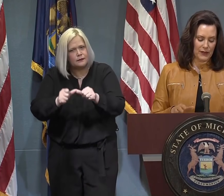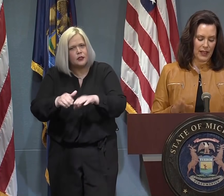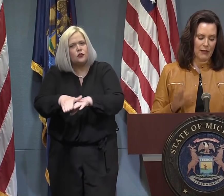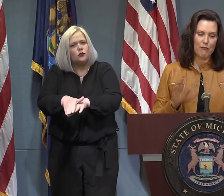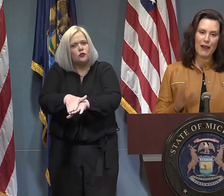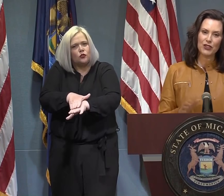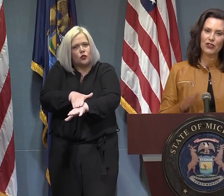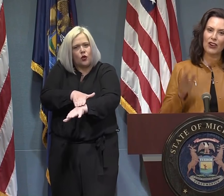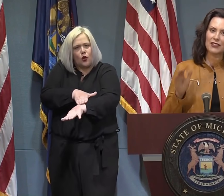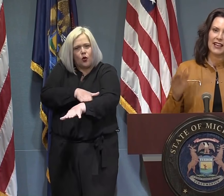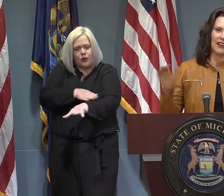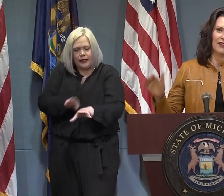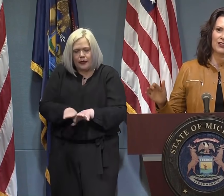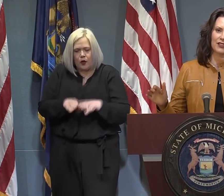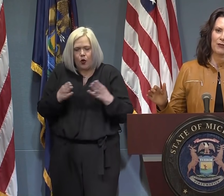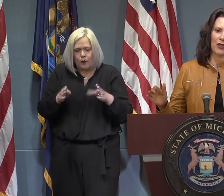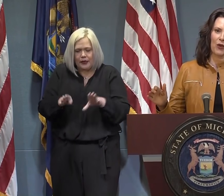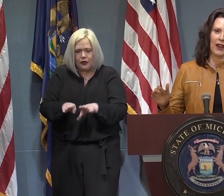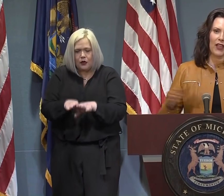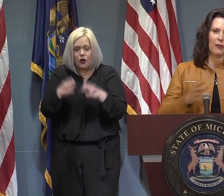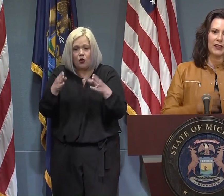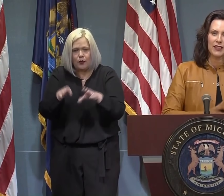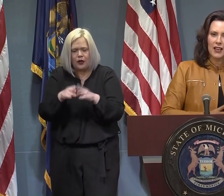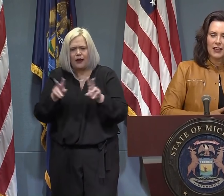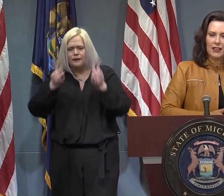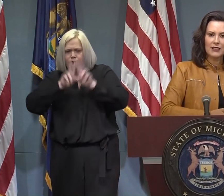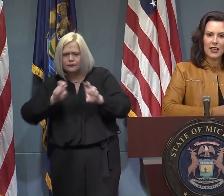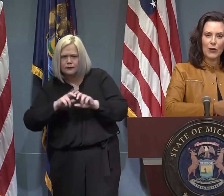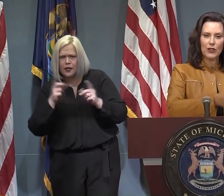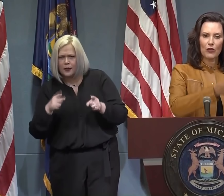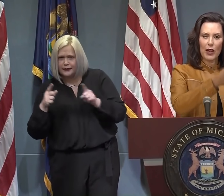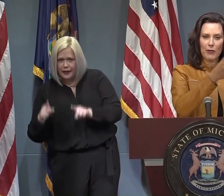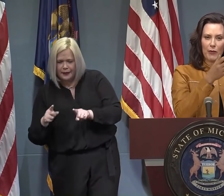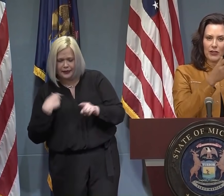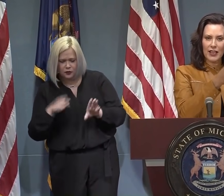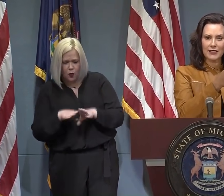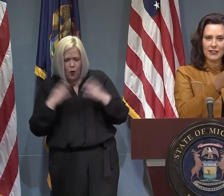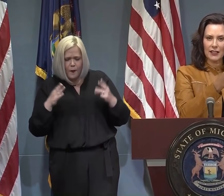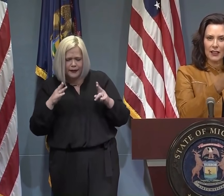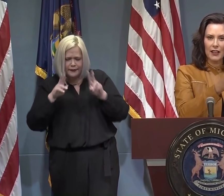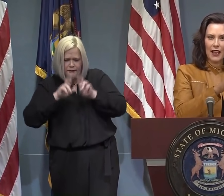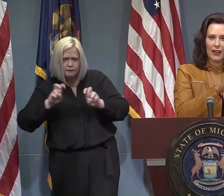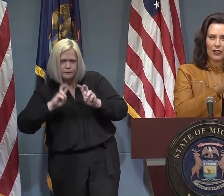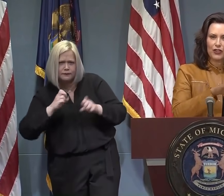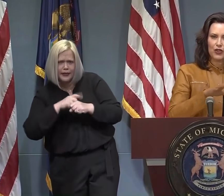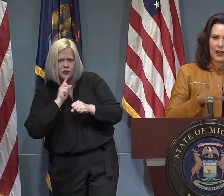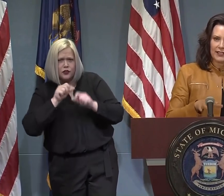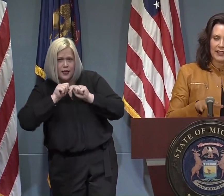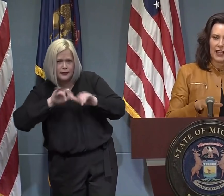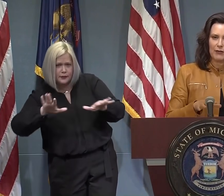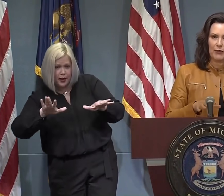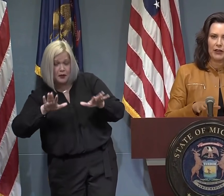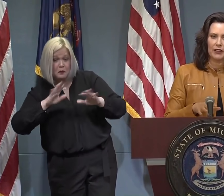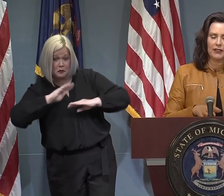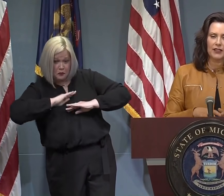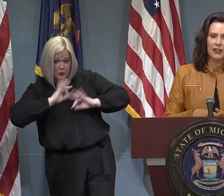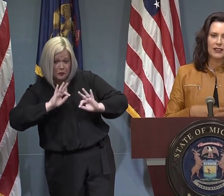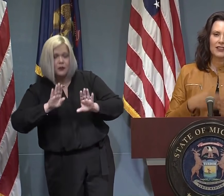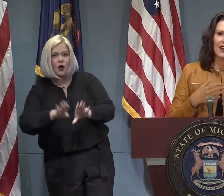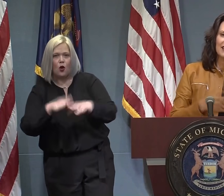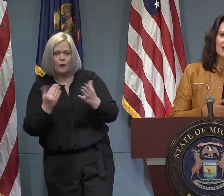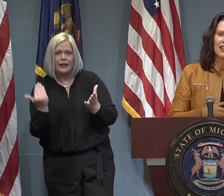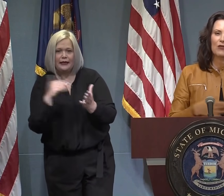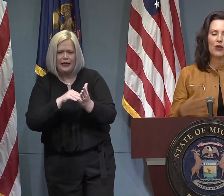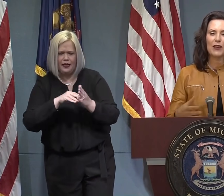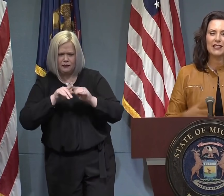incrementally and measure our data every step of the way. That means continuing to ramp up our testing and our tracing capabilities